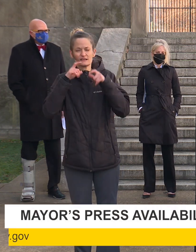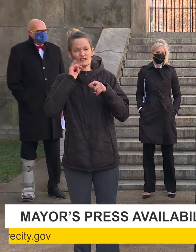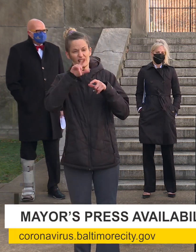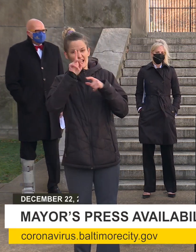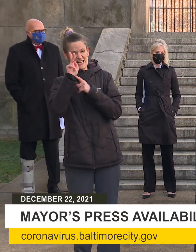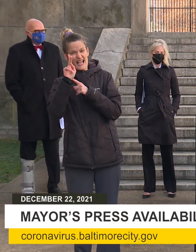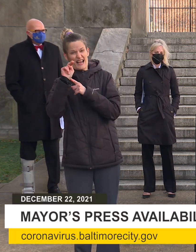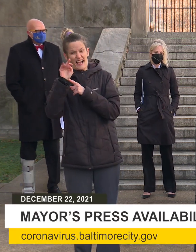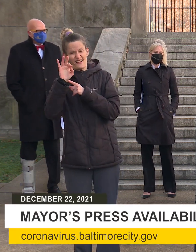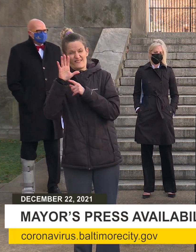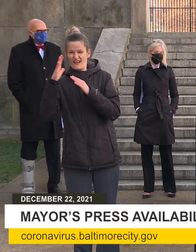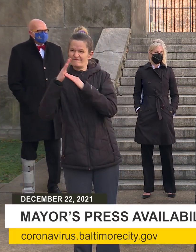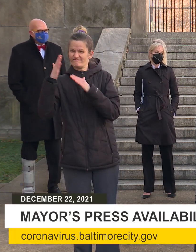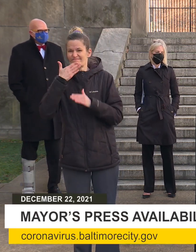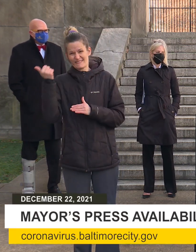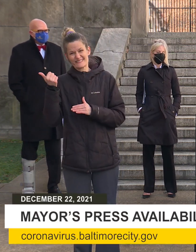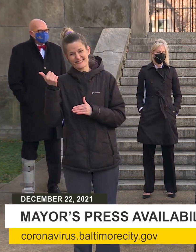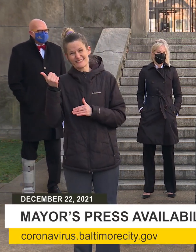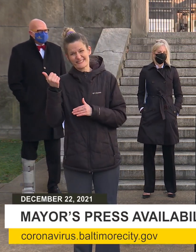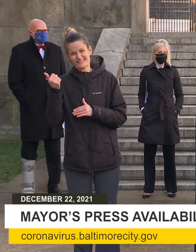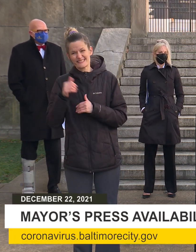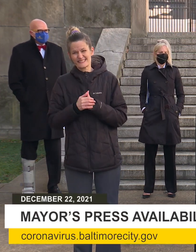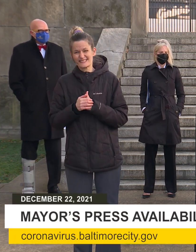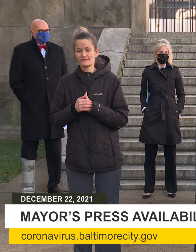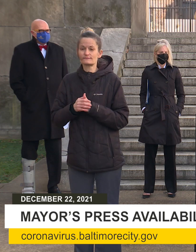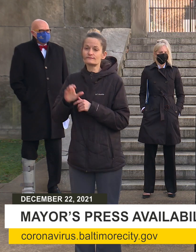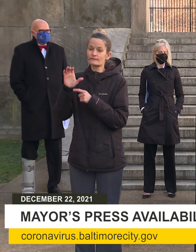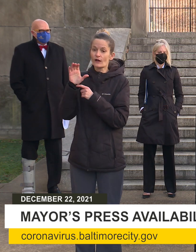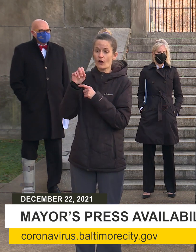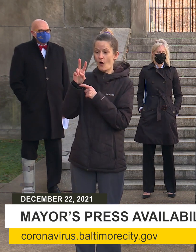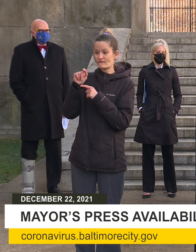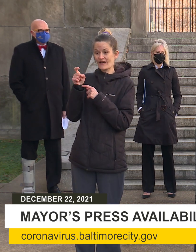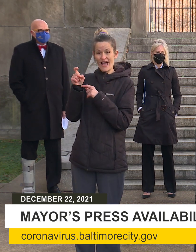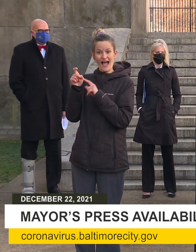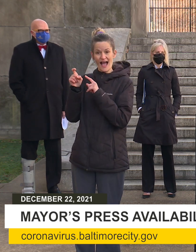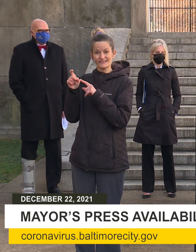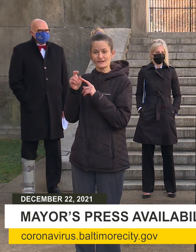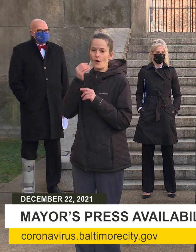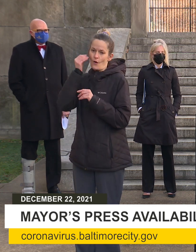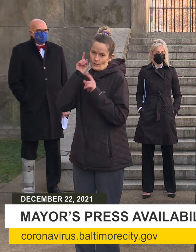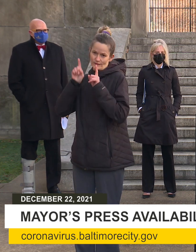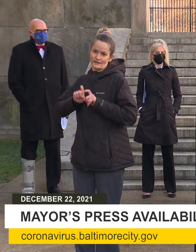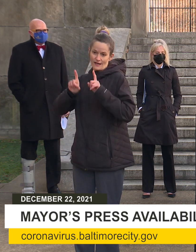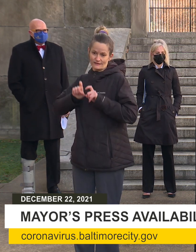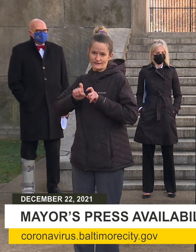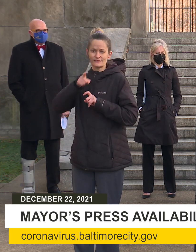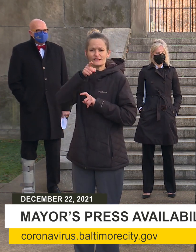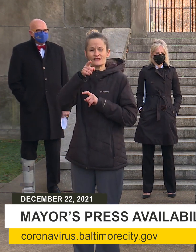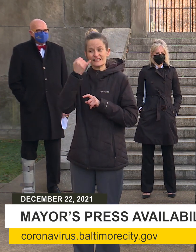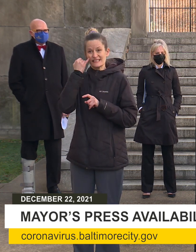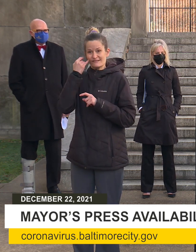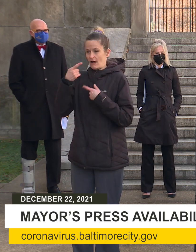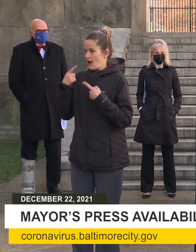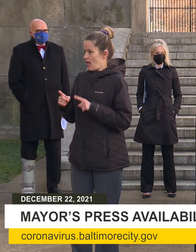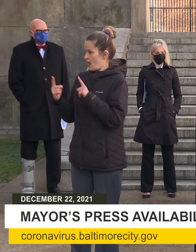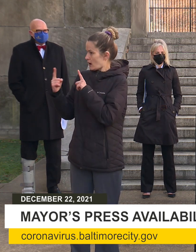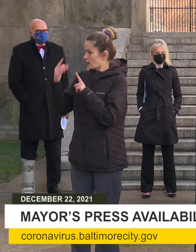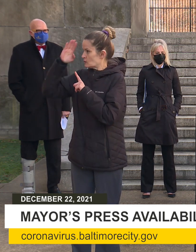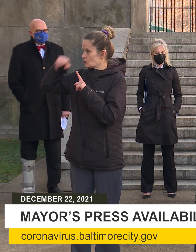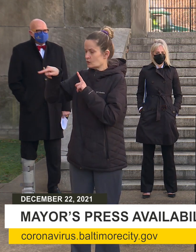use COVID-19 at-home tests if you have had contact with anyone who is positive or you have cold